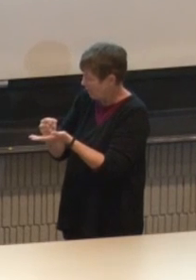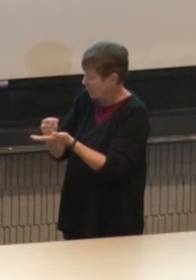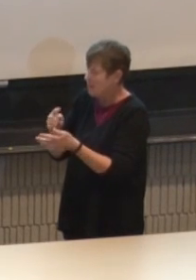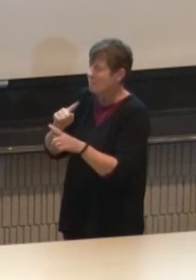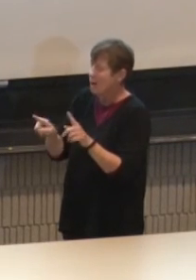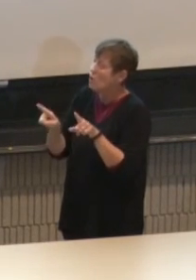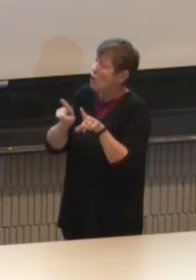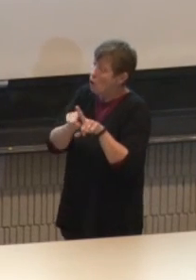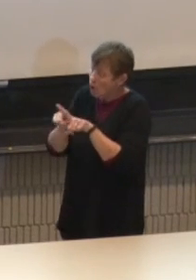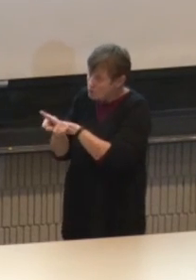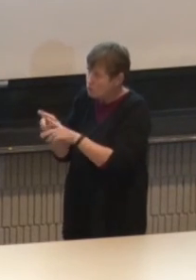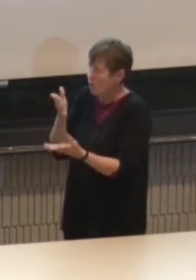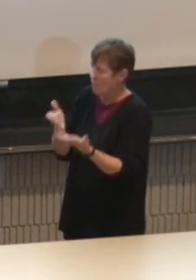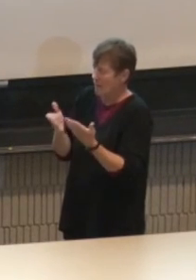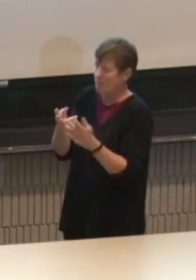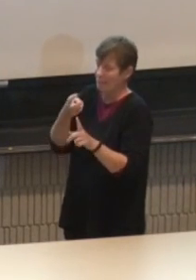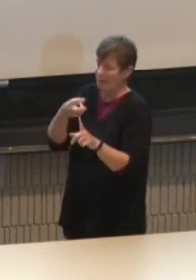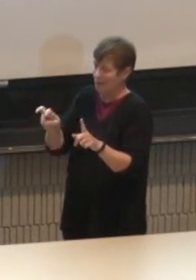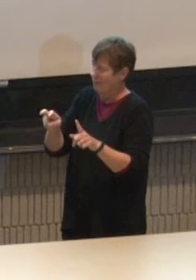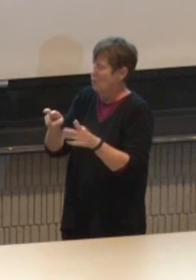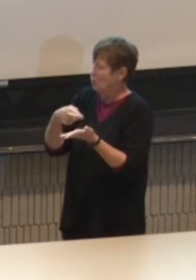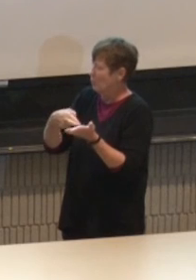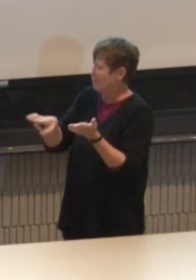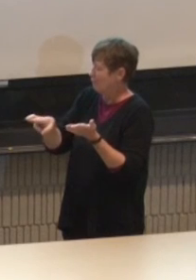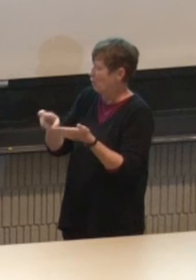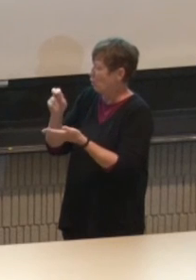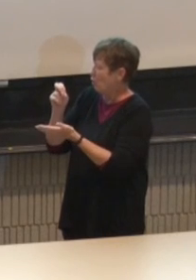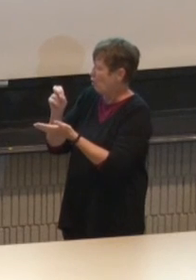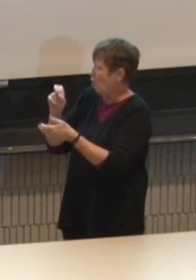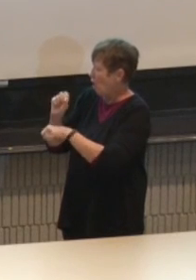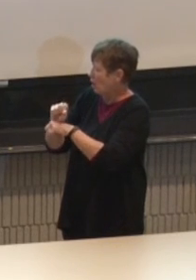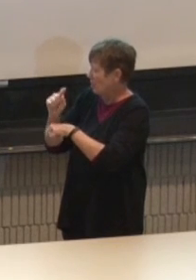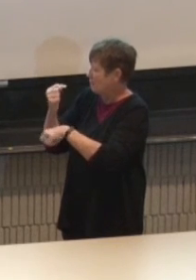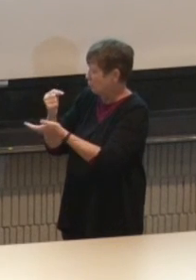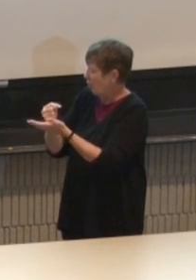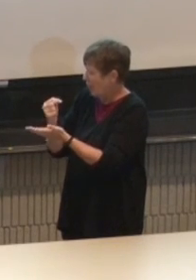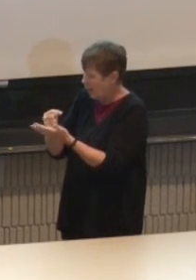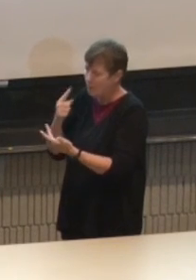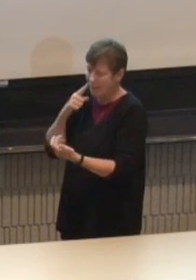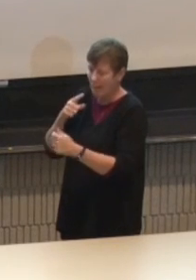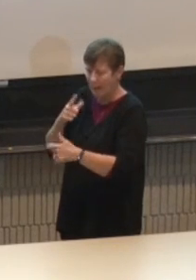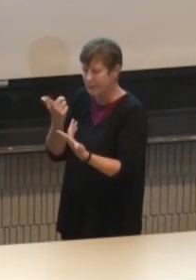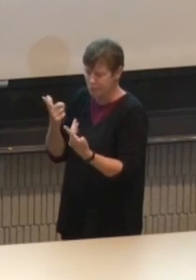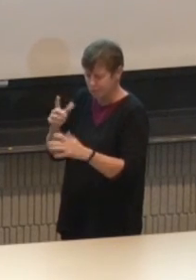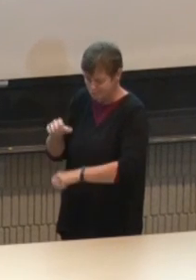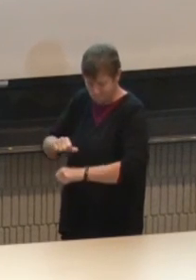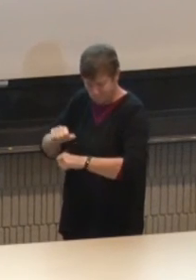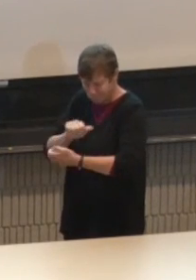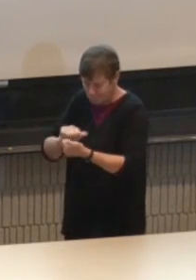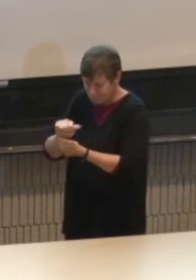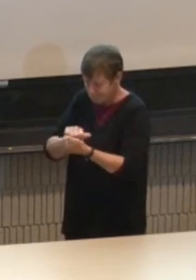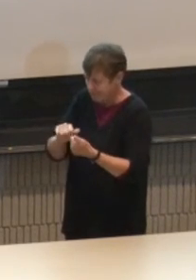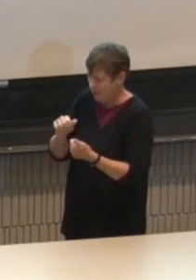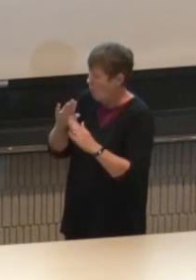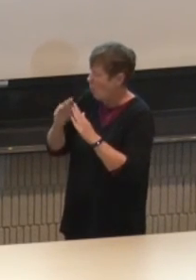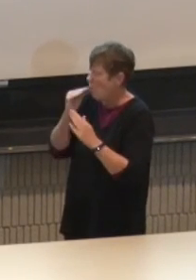also occupational therapy to be able to do things in their house. Maybe they were in the hospital for a long